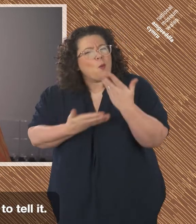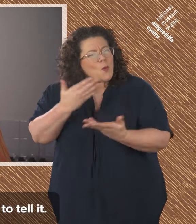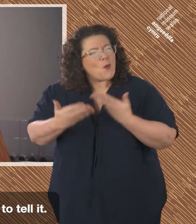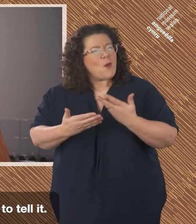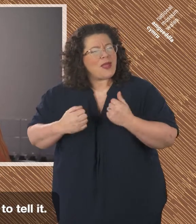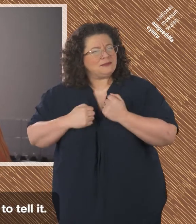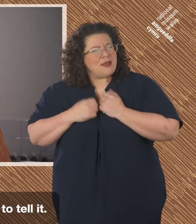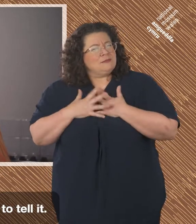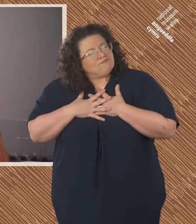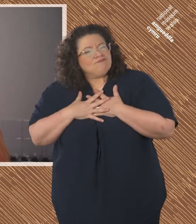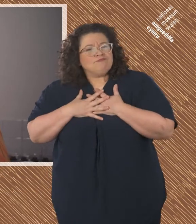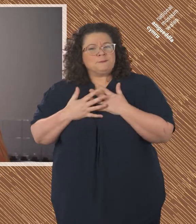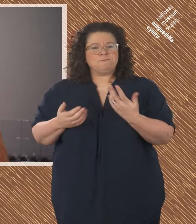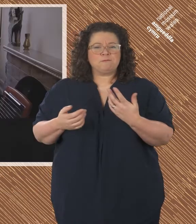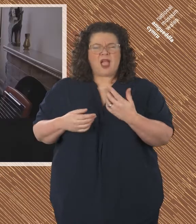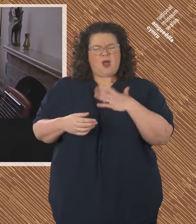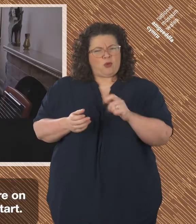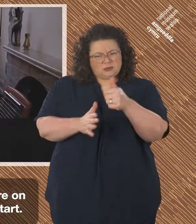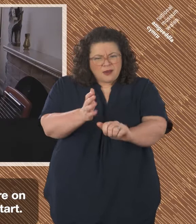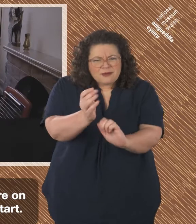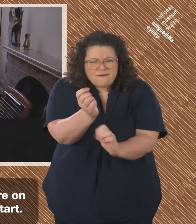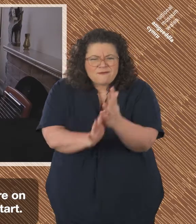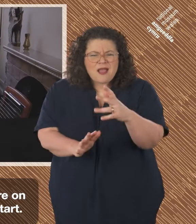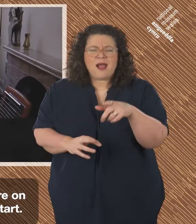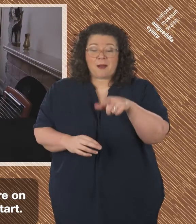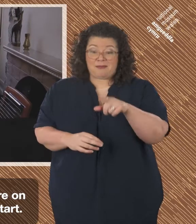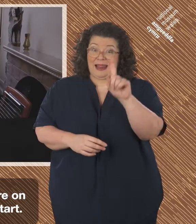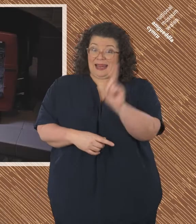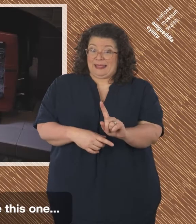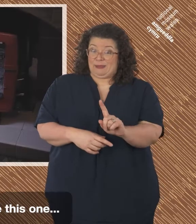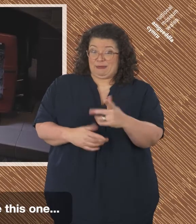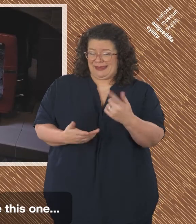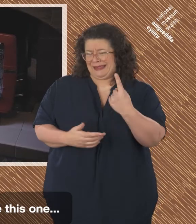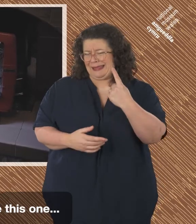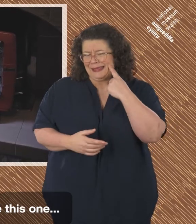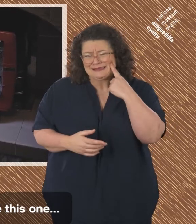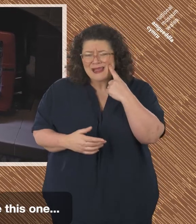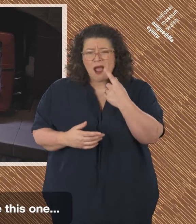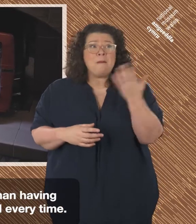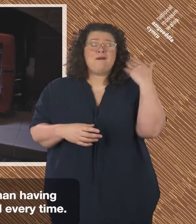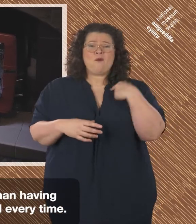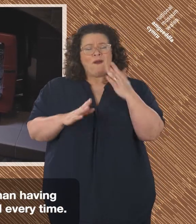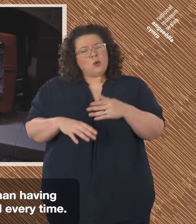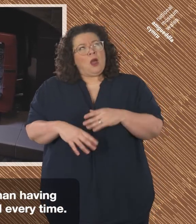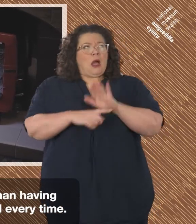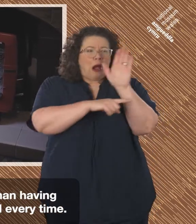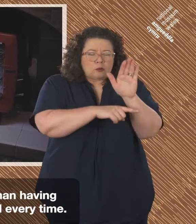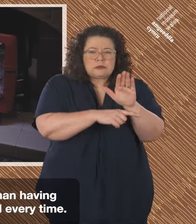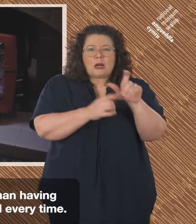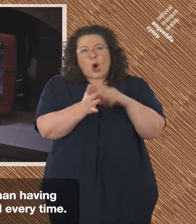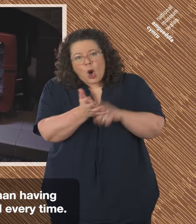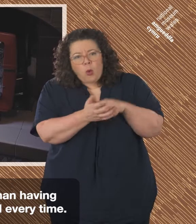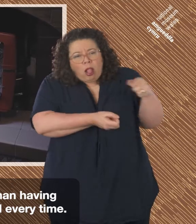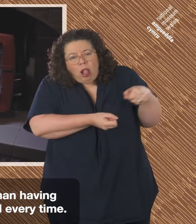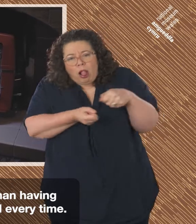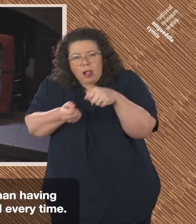As well as how to tell it. I'll put the fire on before we start. An electric fire like this one is much easier